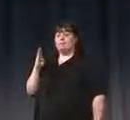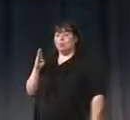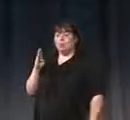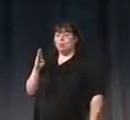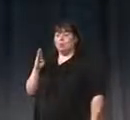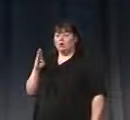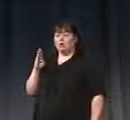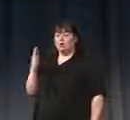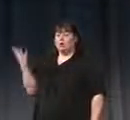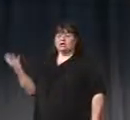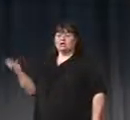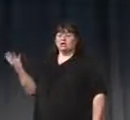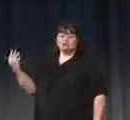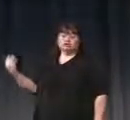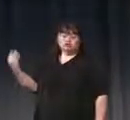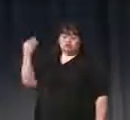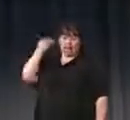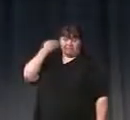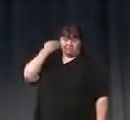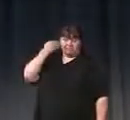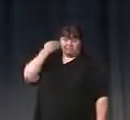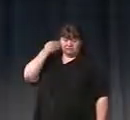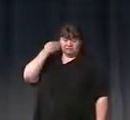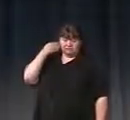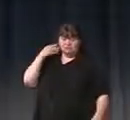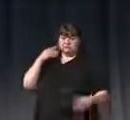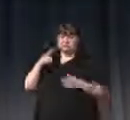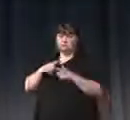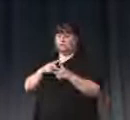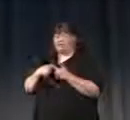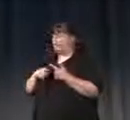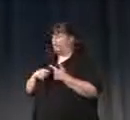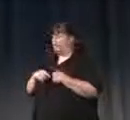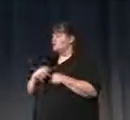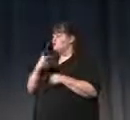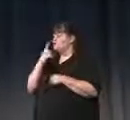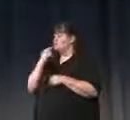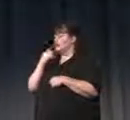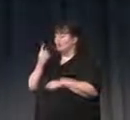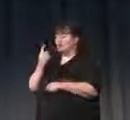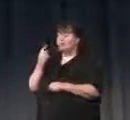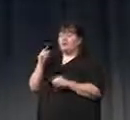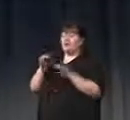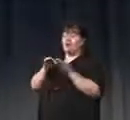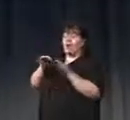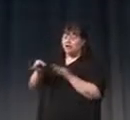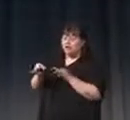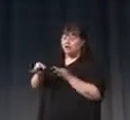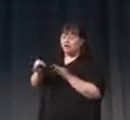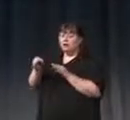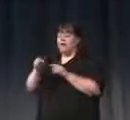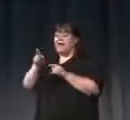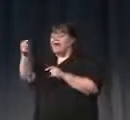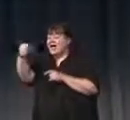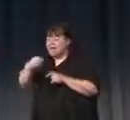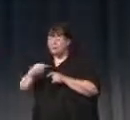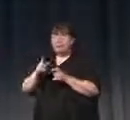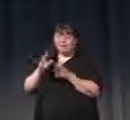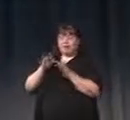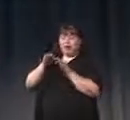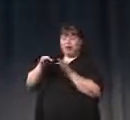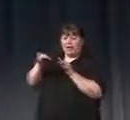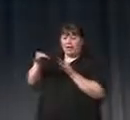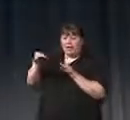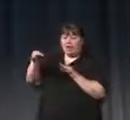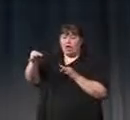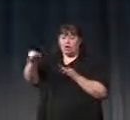come directly from the sound source to the listener, but then there would be the cyan one that would arrive a little bit later after the sound is reflected once off of one of the